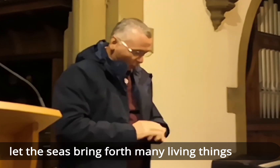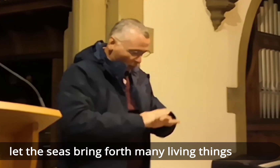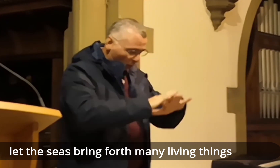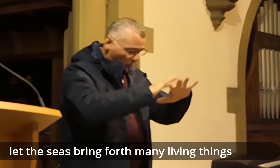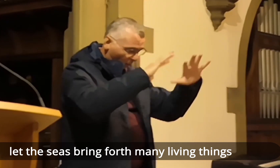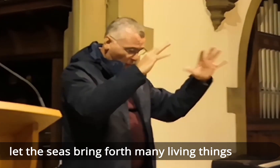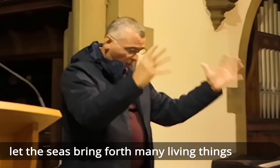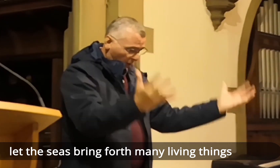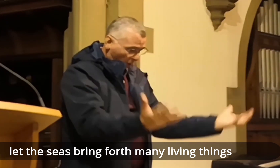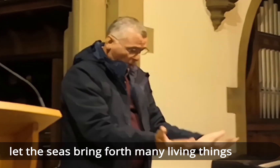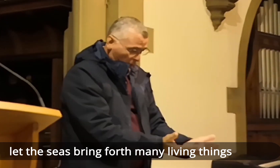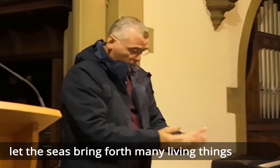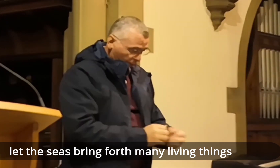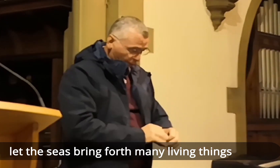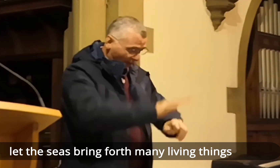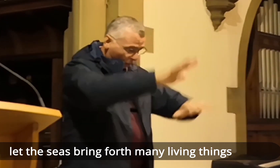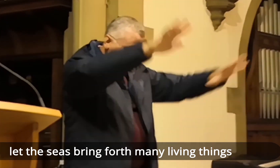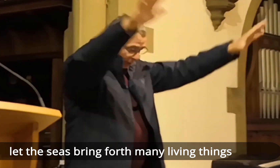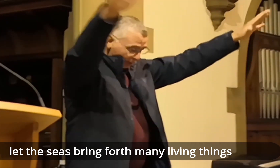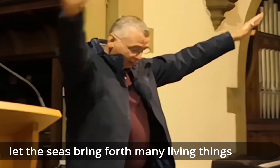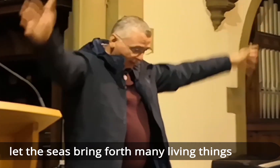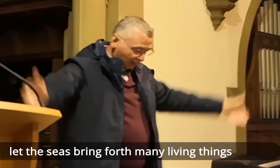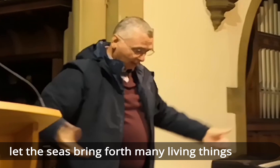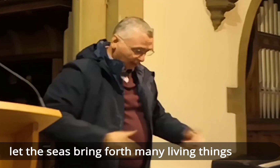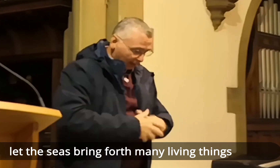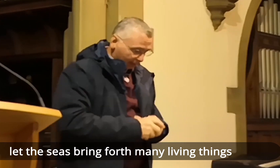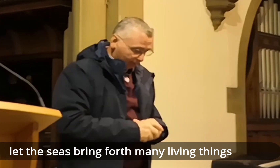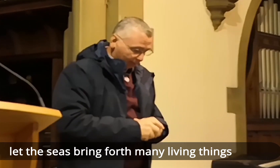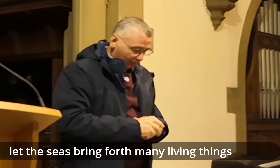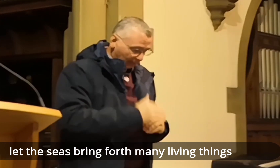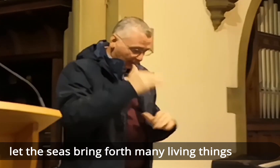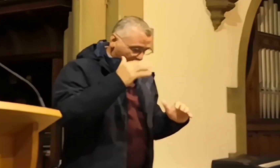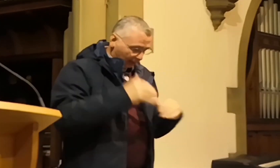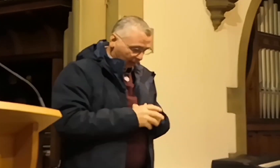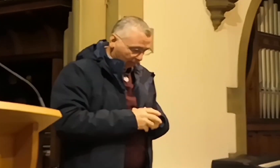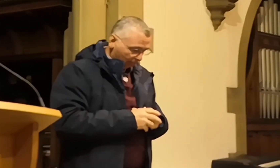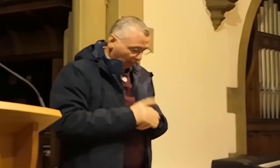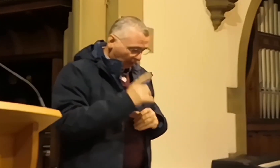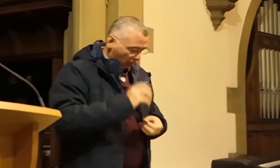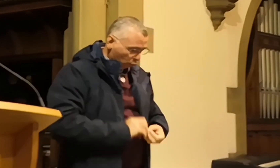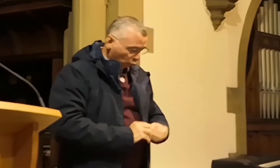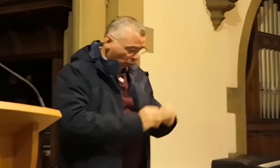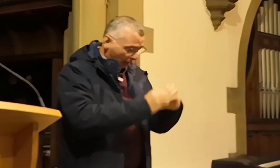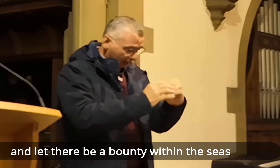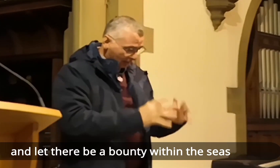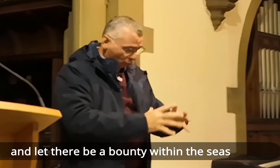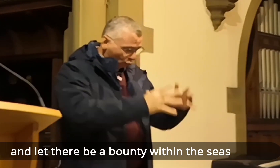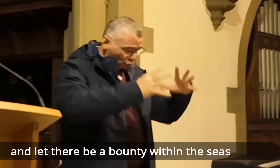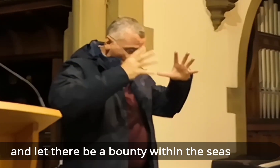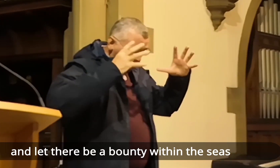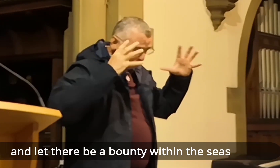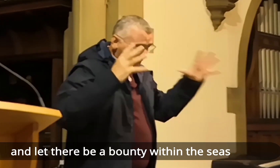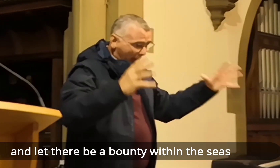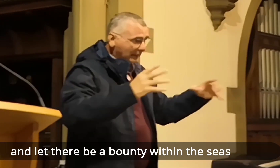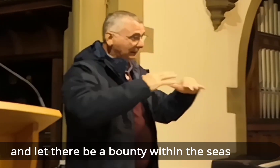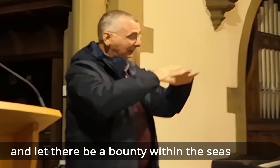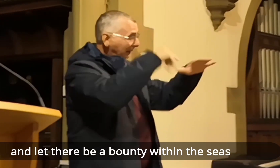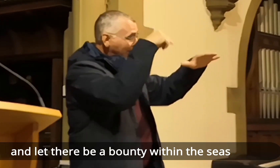bring forth many living things, and let there be